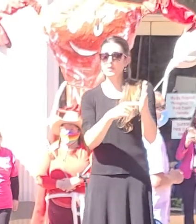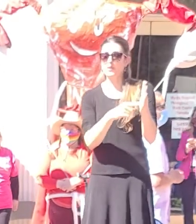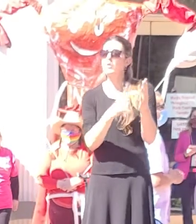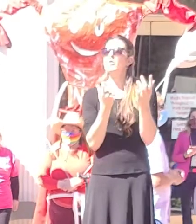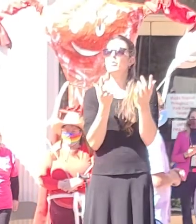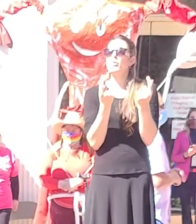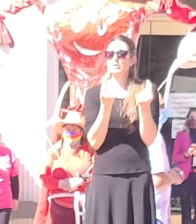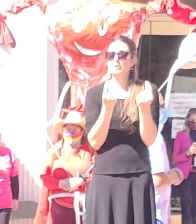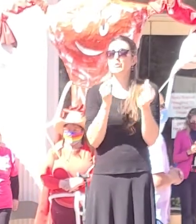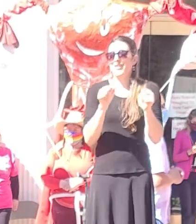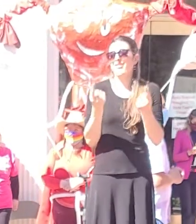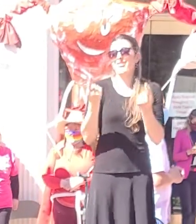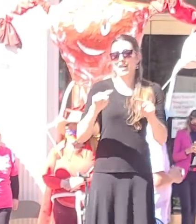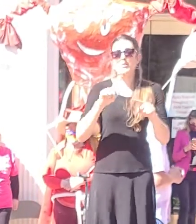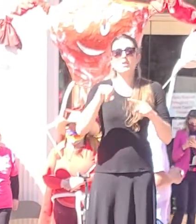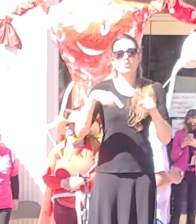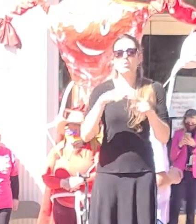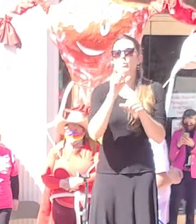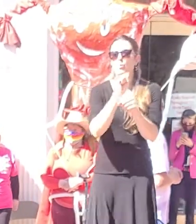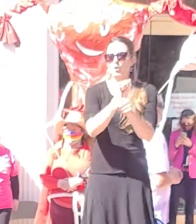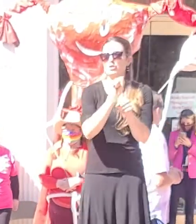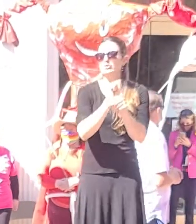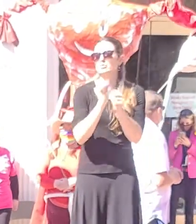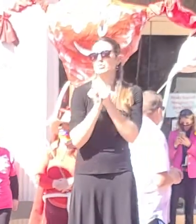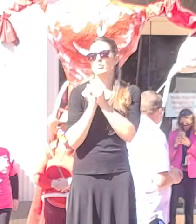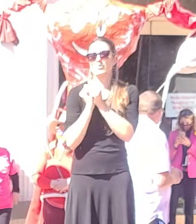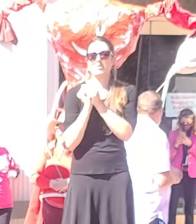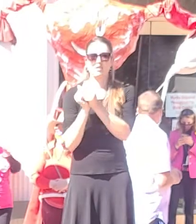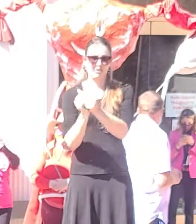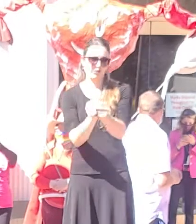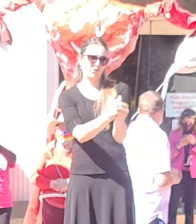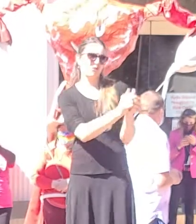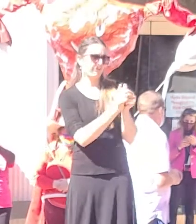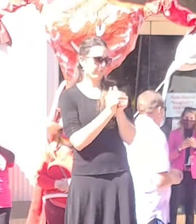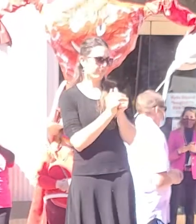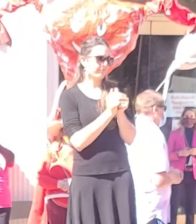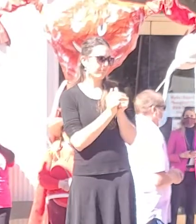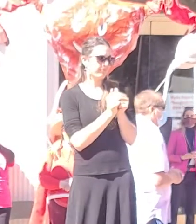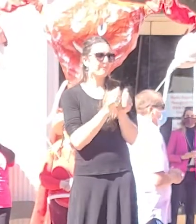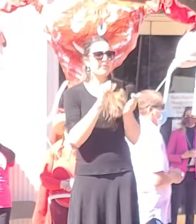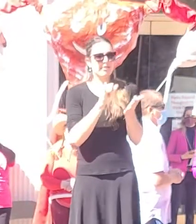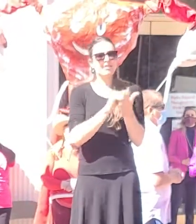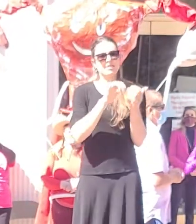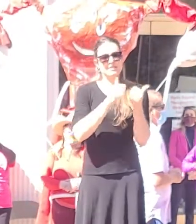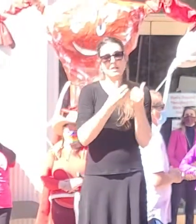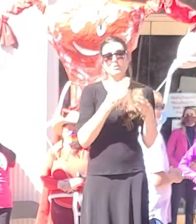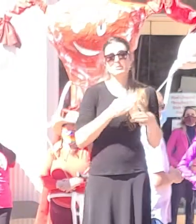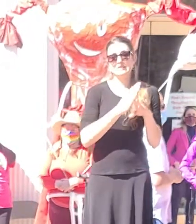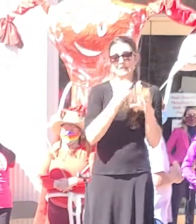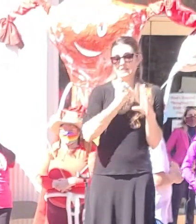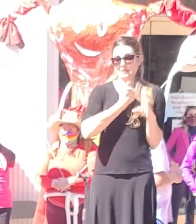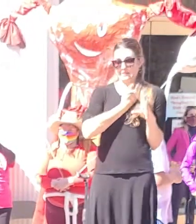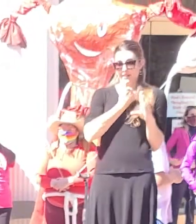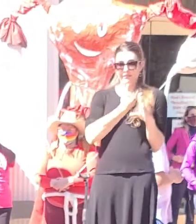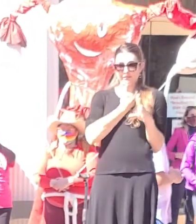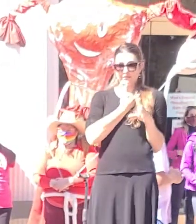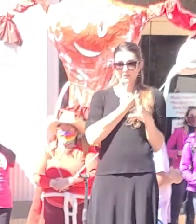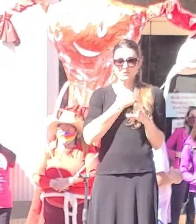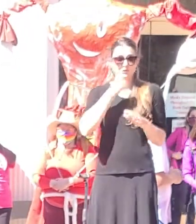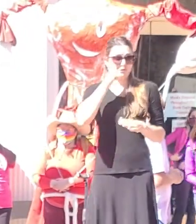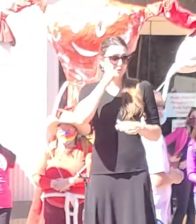work together. And this is how we protect ourselves, our daughters,